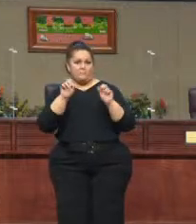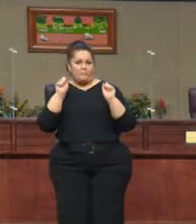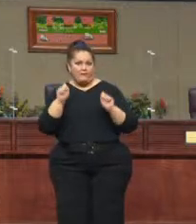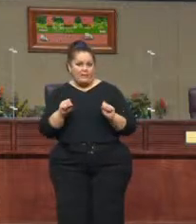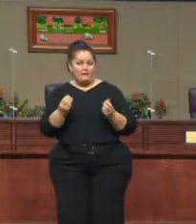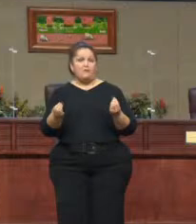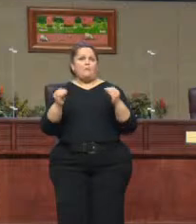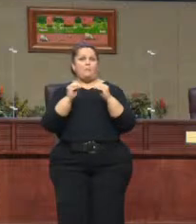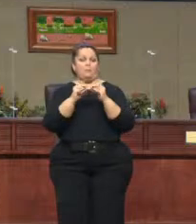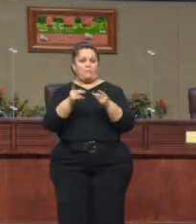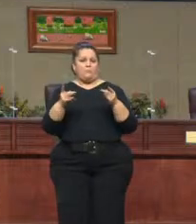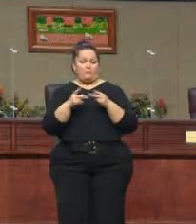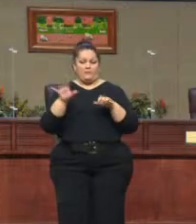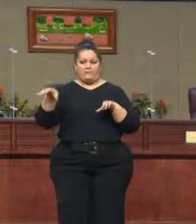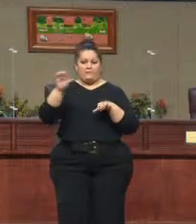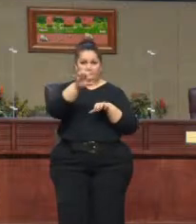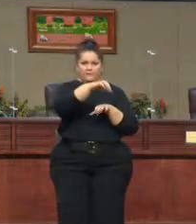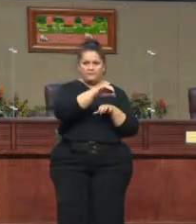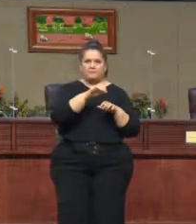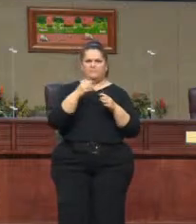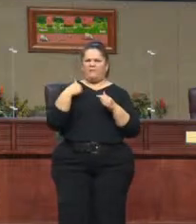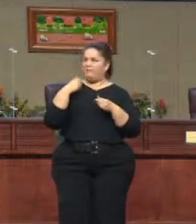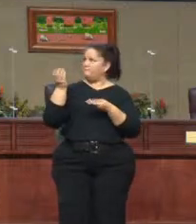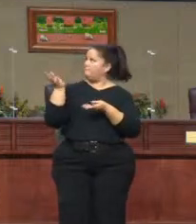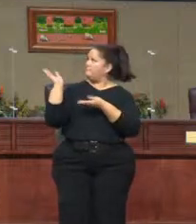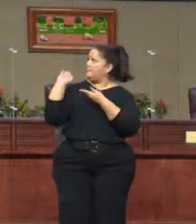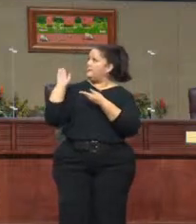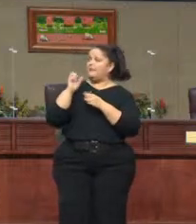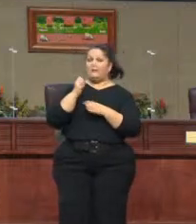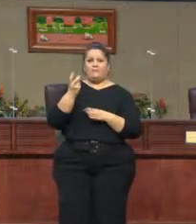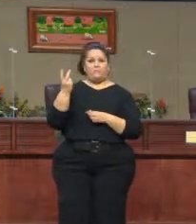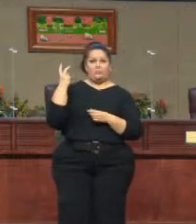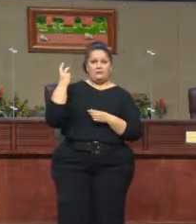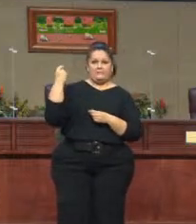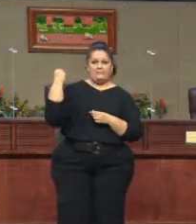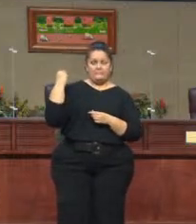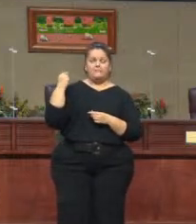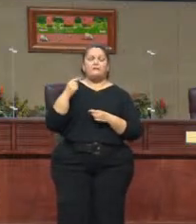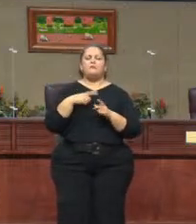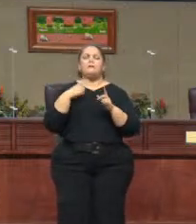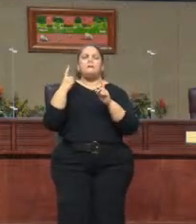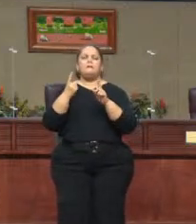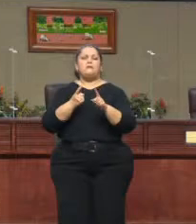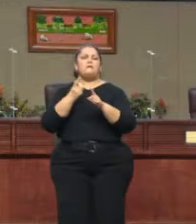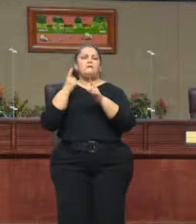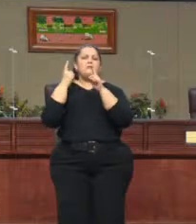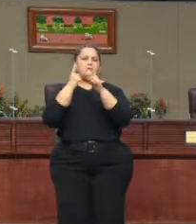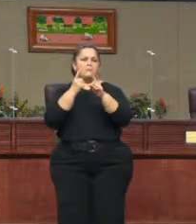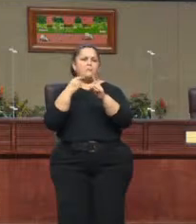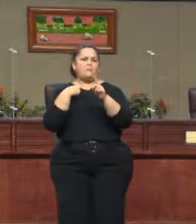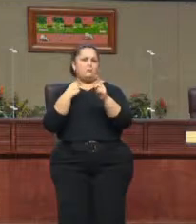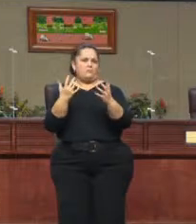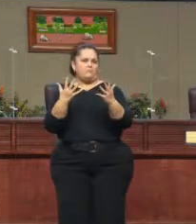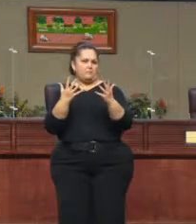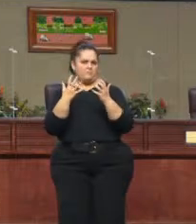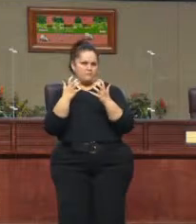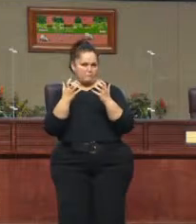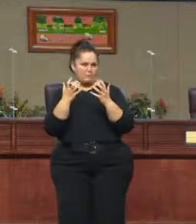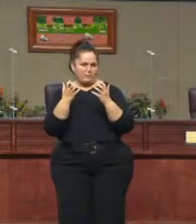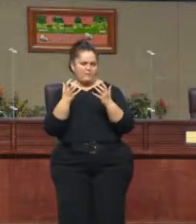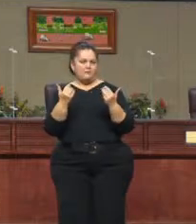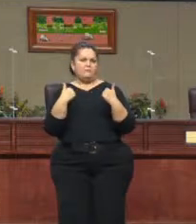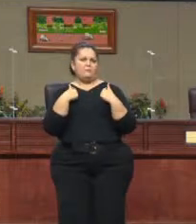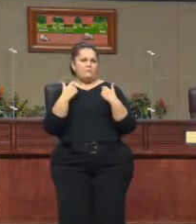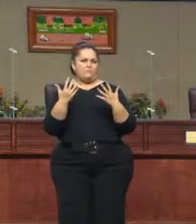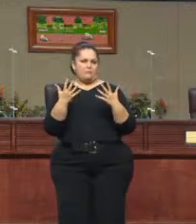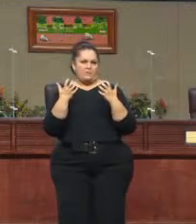there's a graphic behind me. And if you look at that graphic, the goal that we are after, we want to turn the